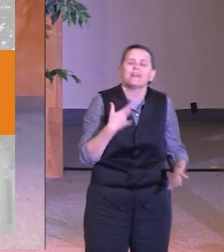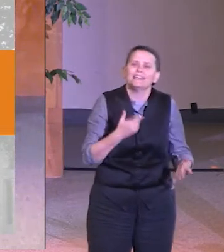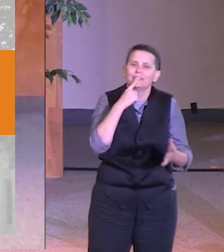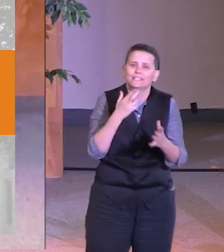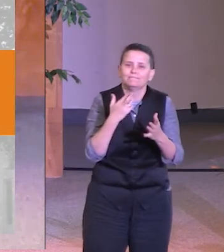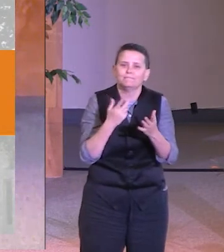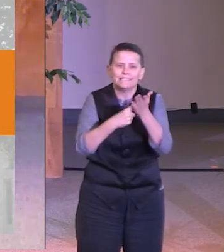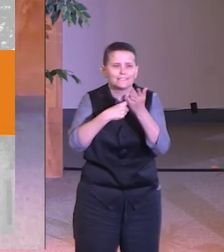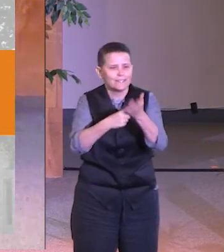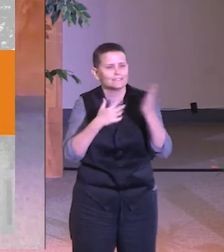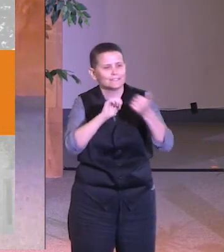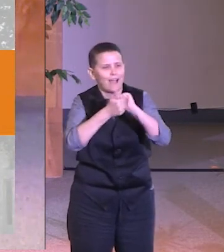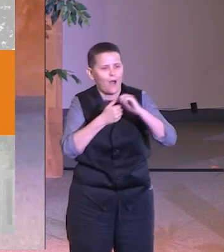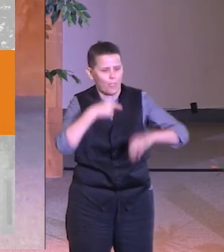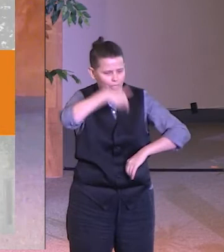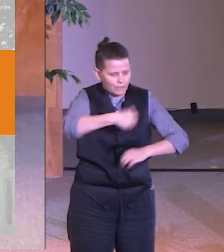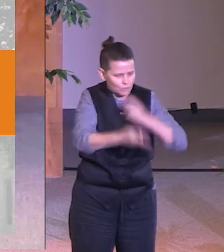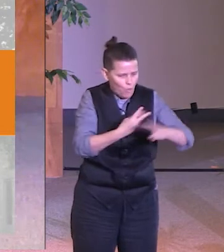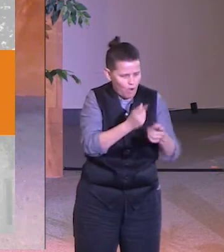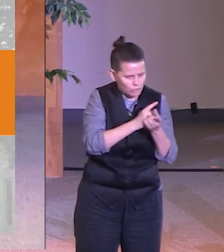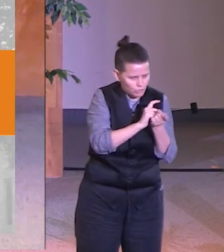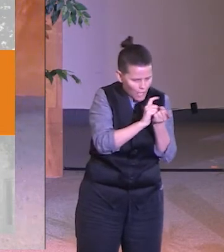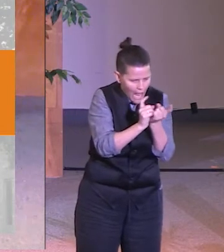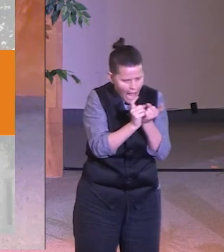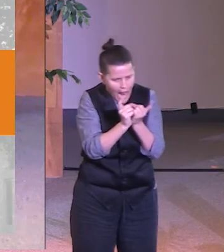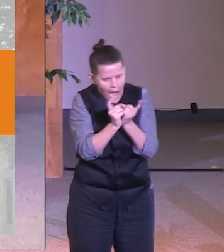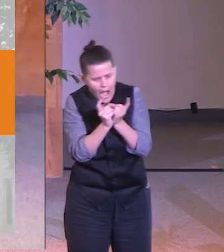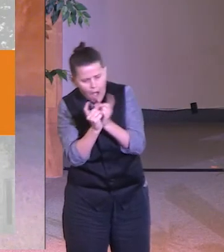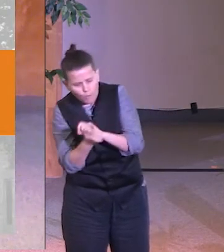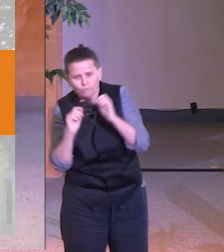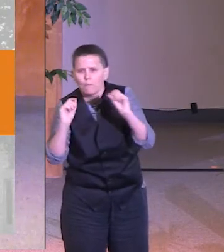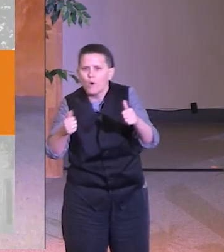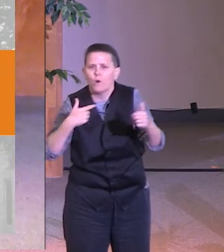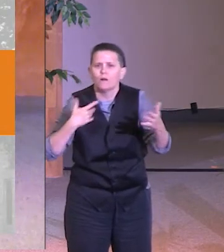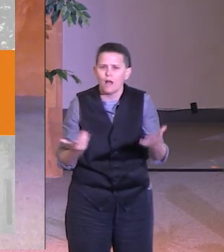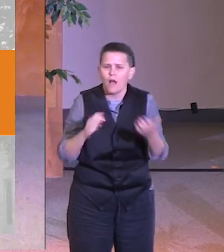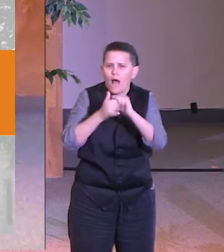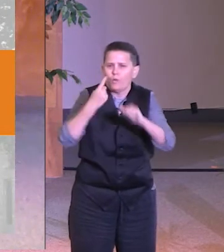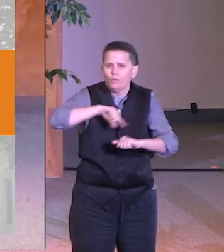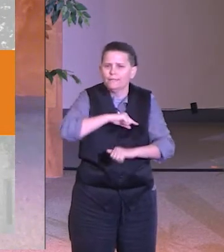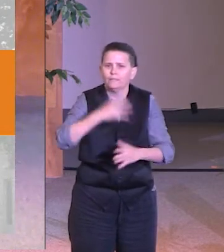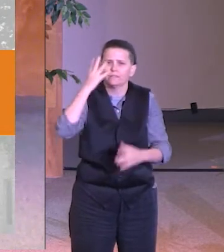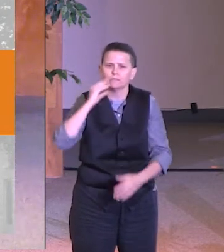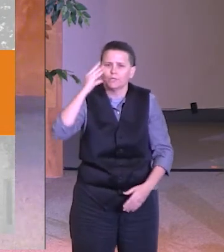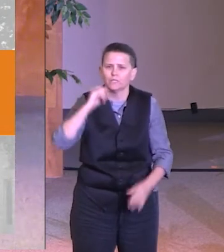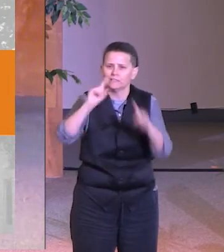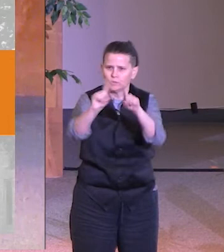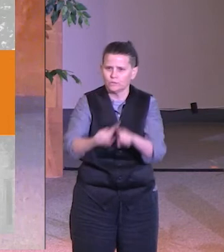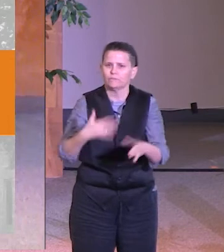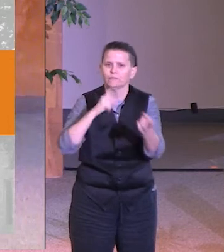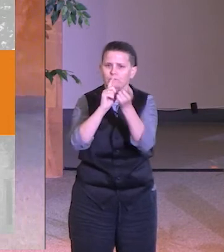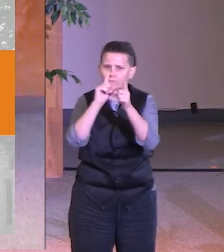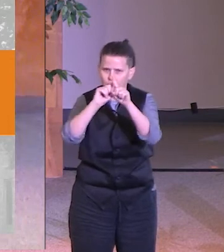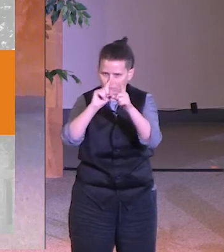in a rapidly changing world, we will experience significant changes. So join him on Sunday, August 7th, when he will discuss how